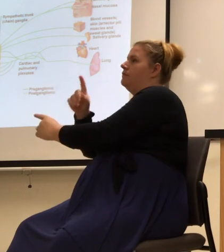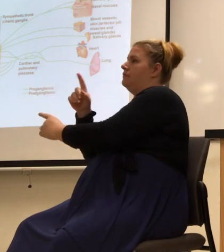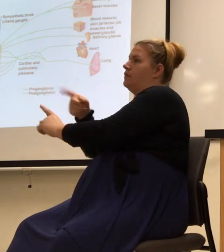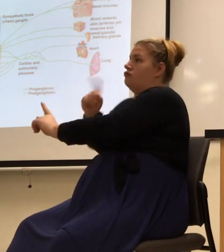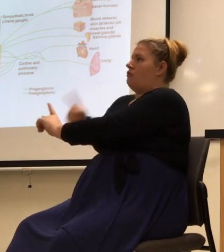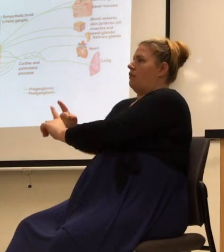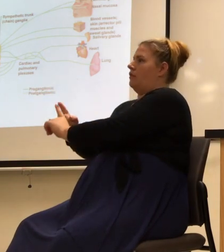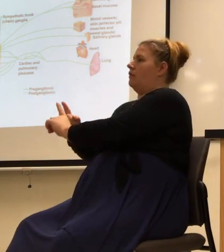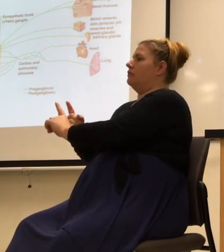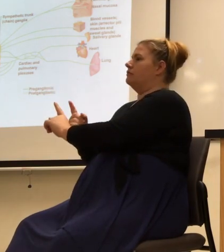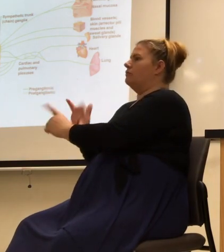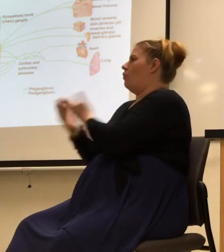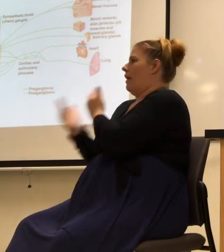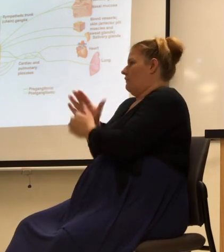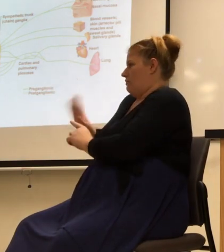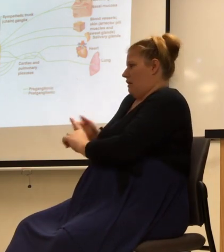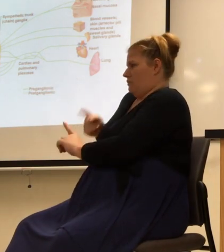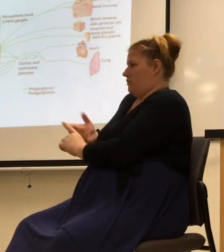work,